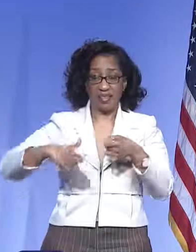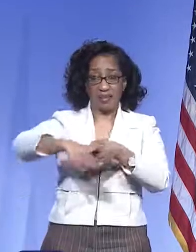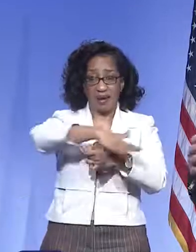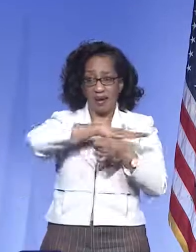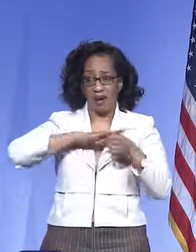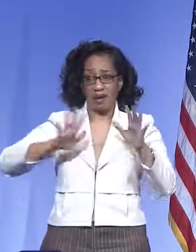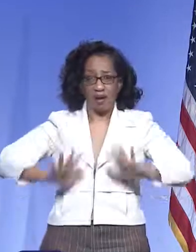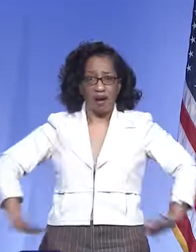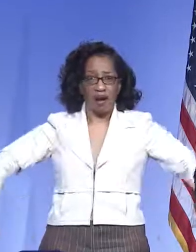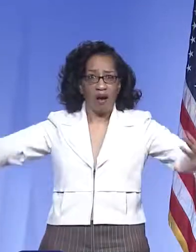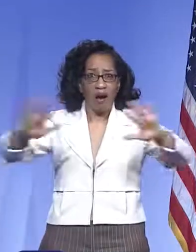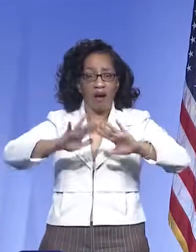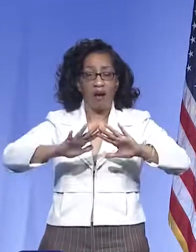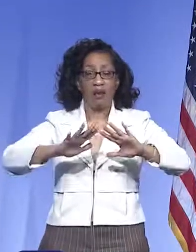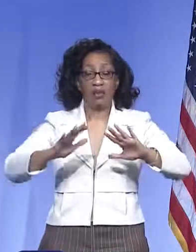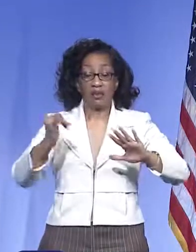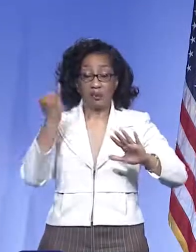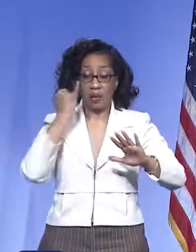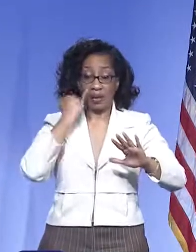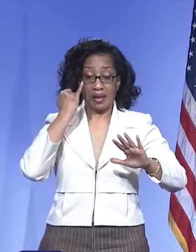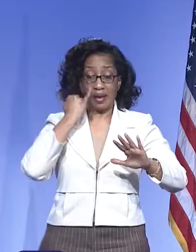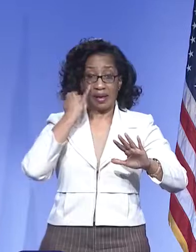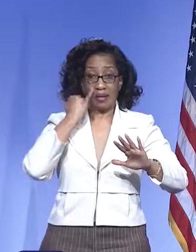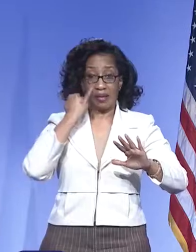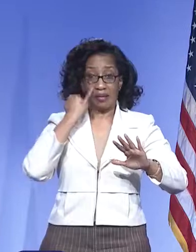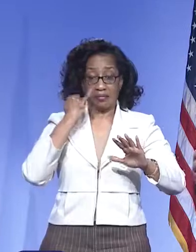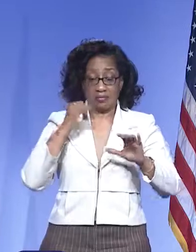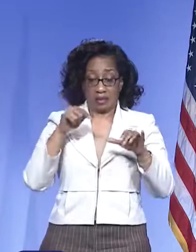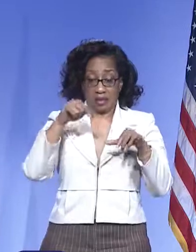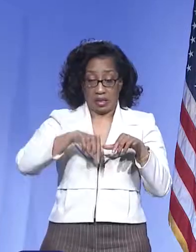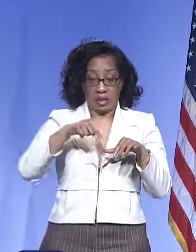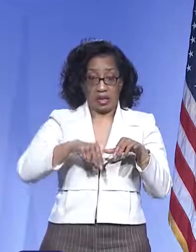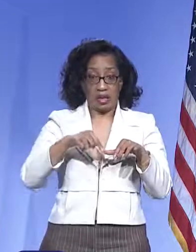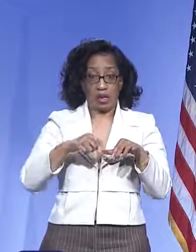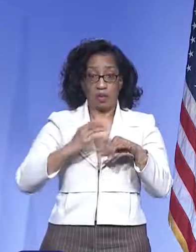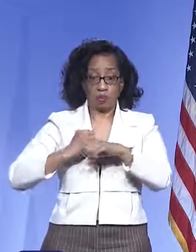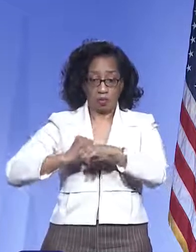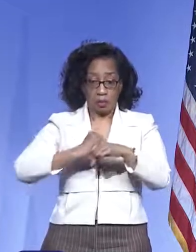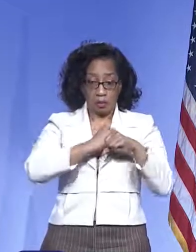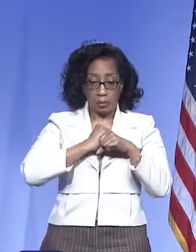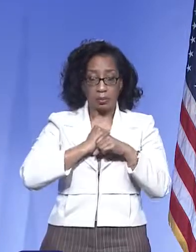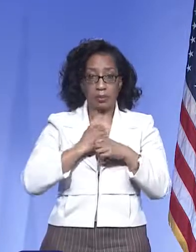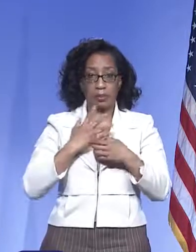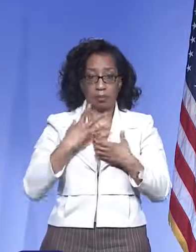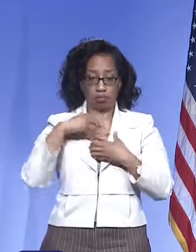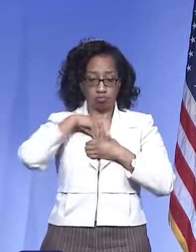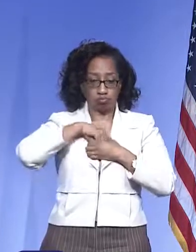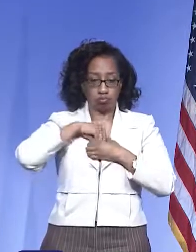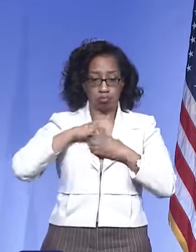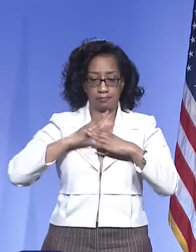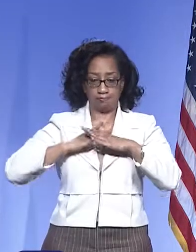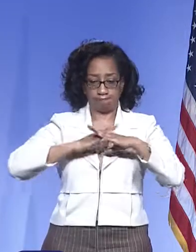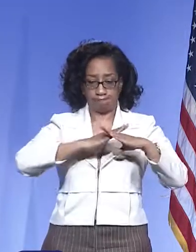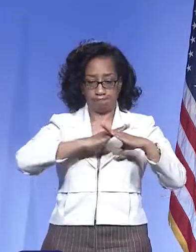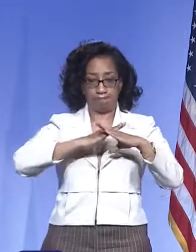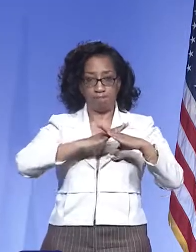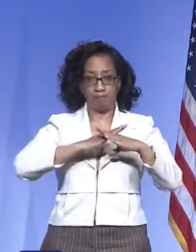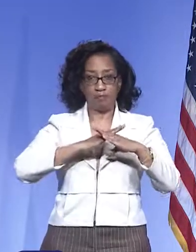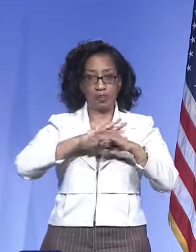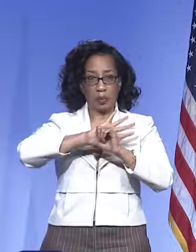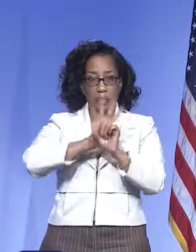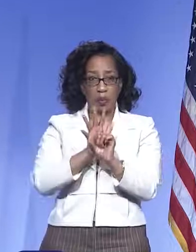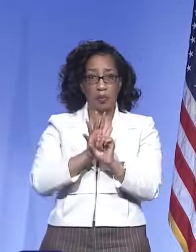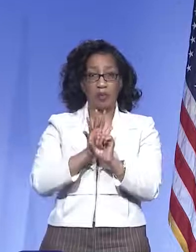beyond us reaching herd immunity in Memphis and Shelby County, we will still be the receiver of the problem in our hospitals because people didn't take